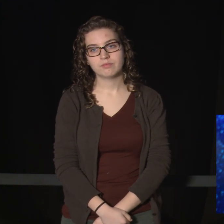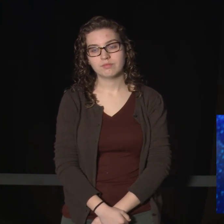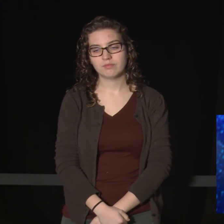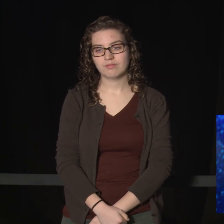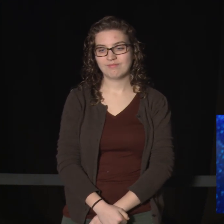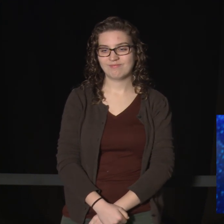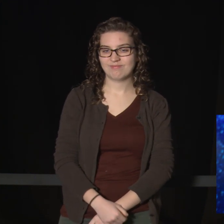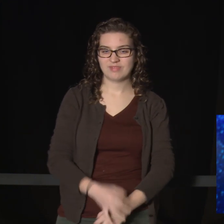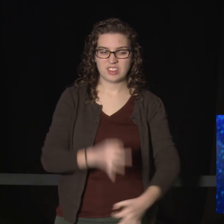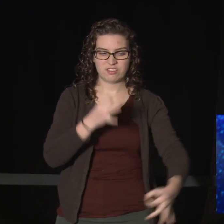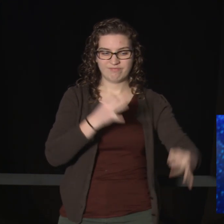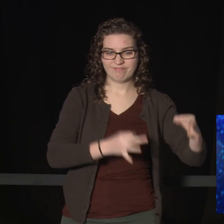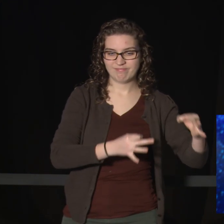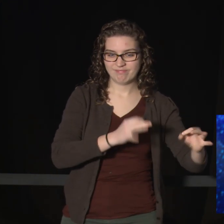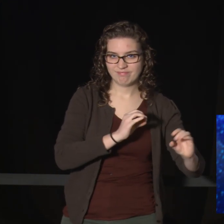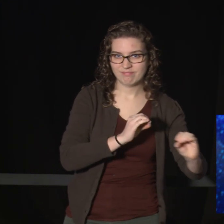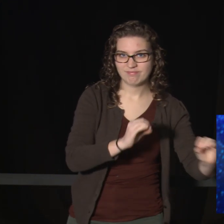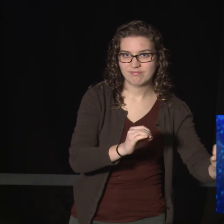Injustice,